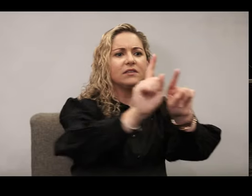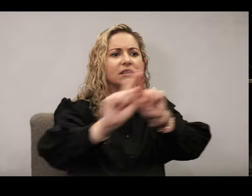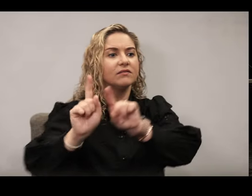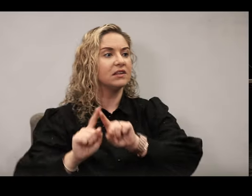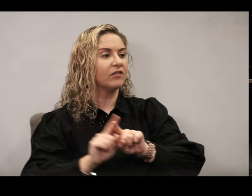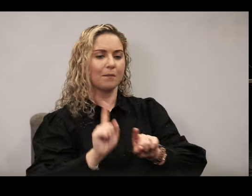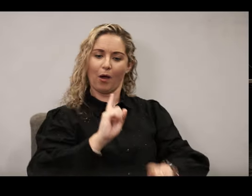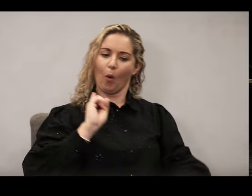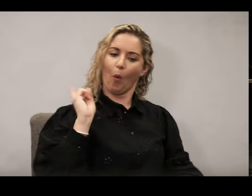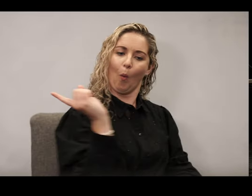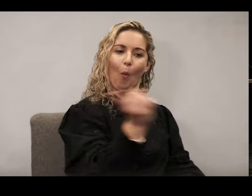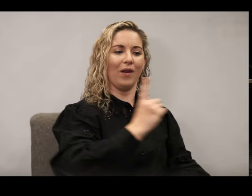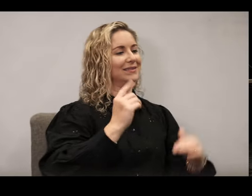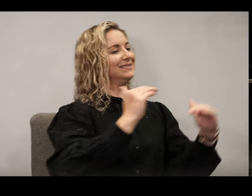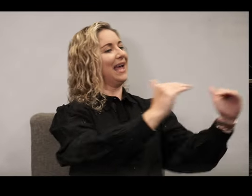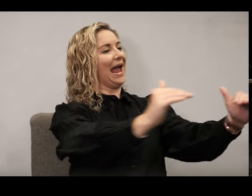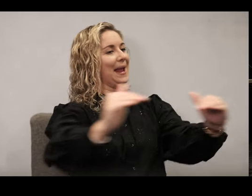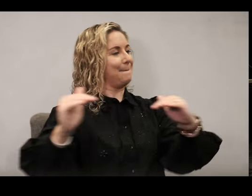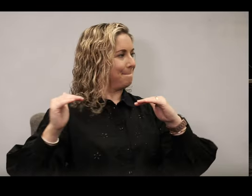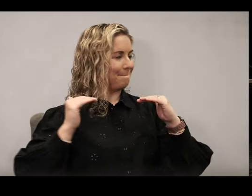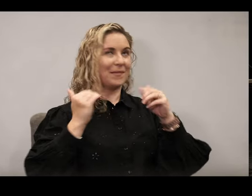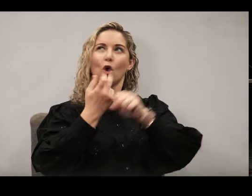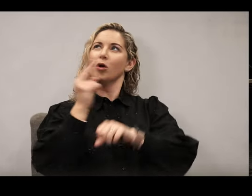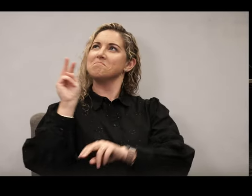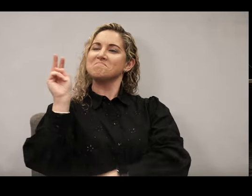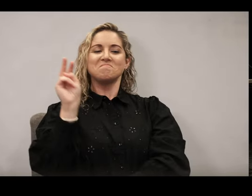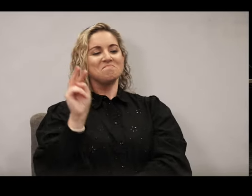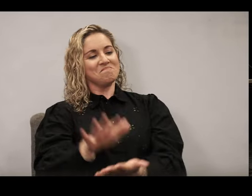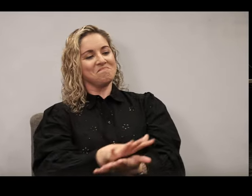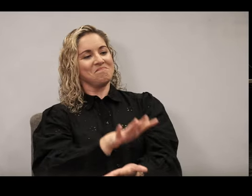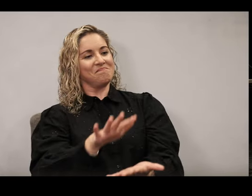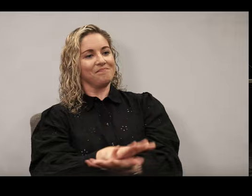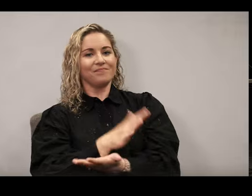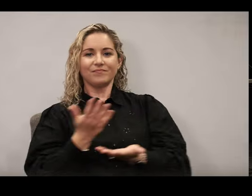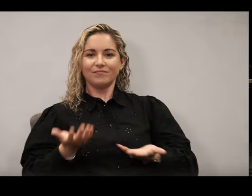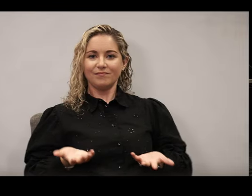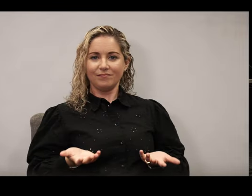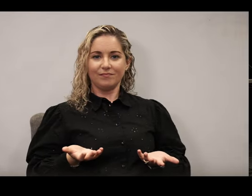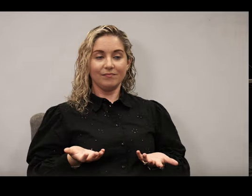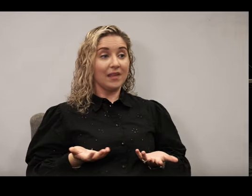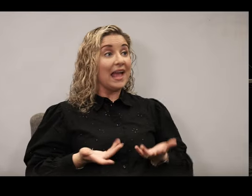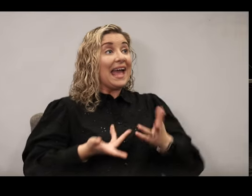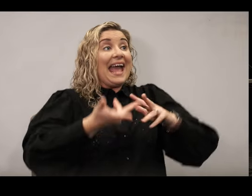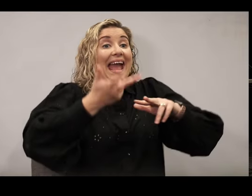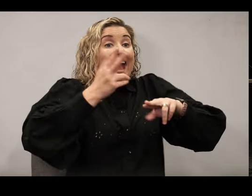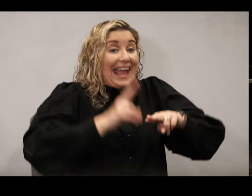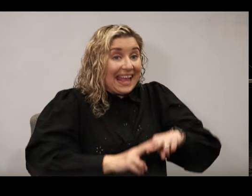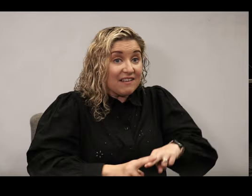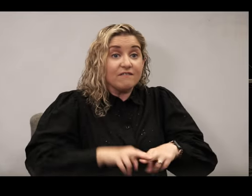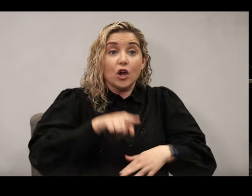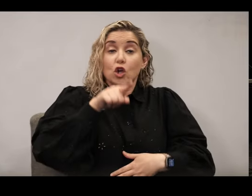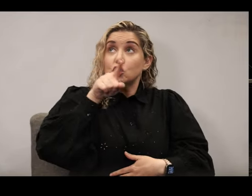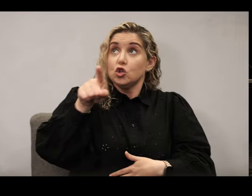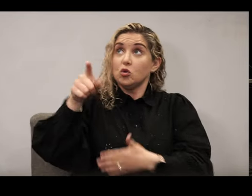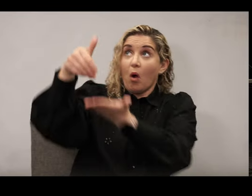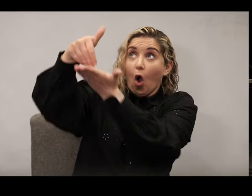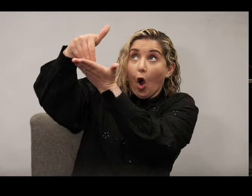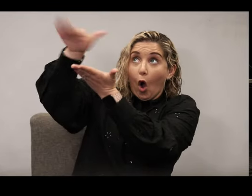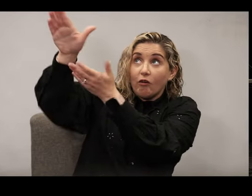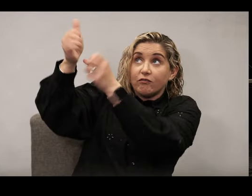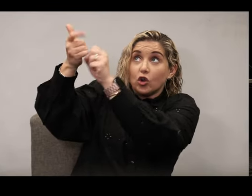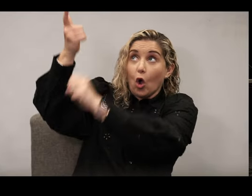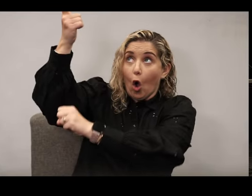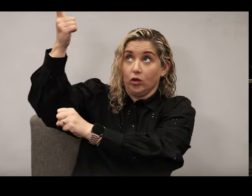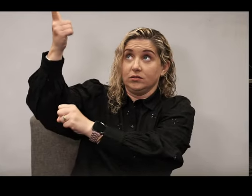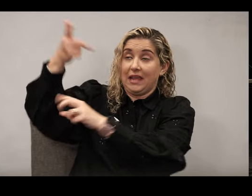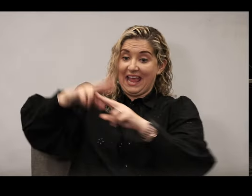human is of equal value and worth. Now, you remove God from the picture. You delete image bearing out of our view of the